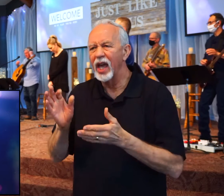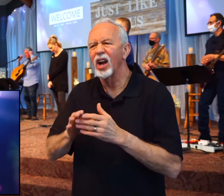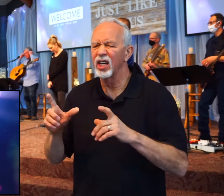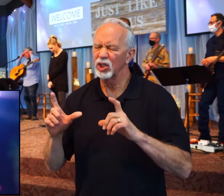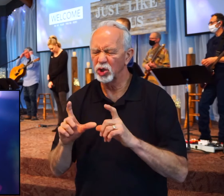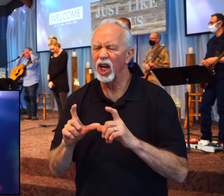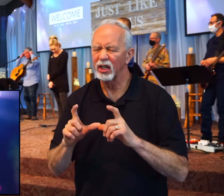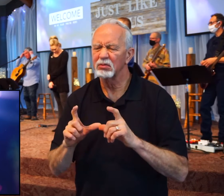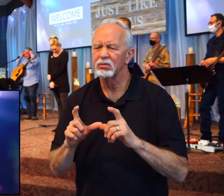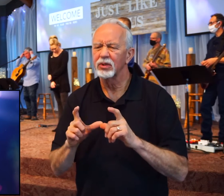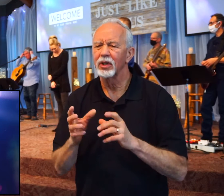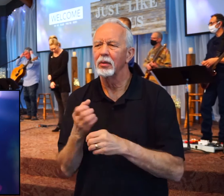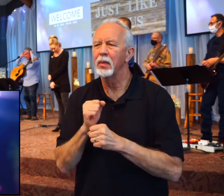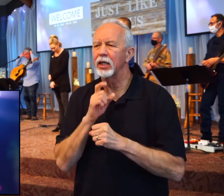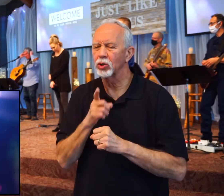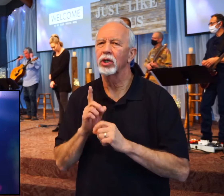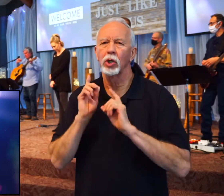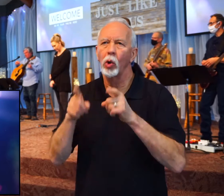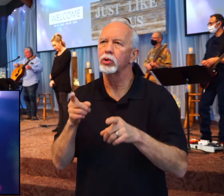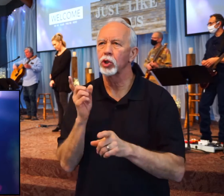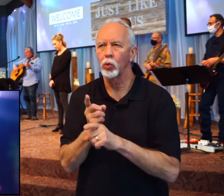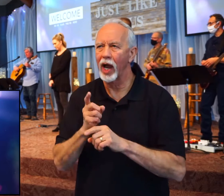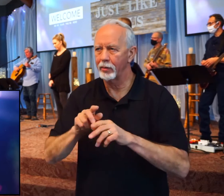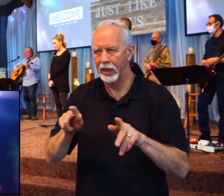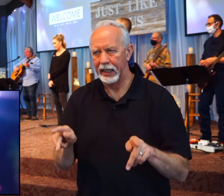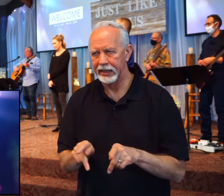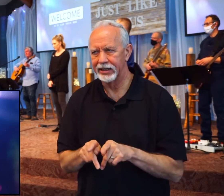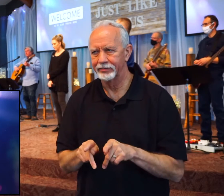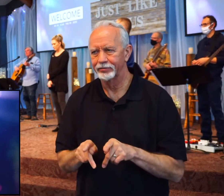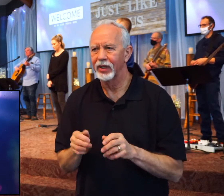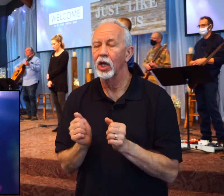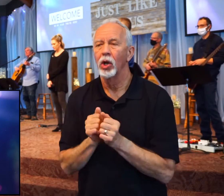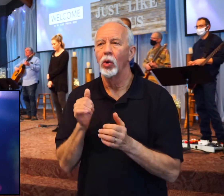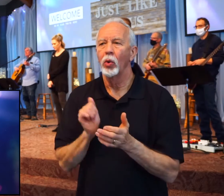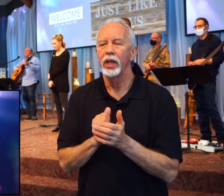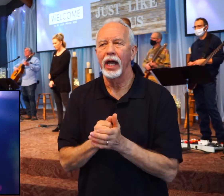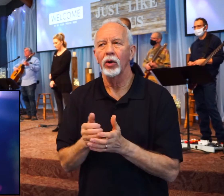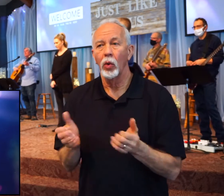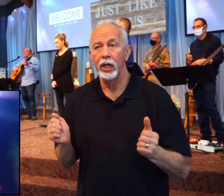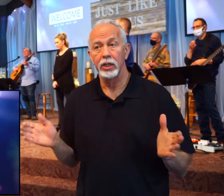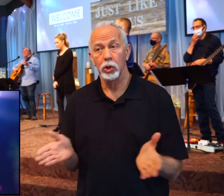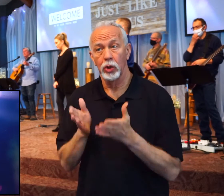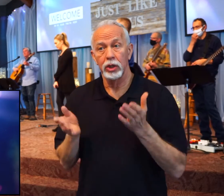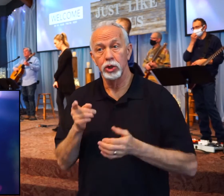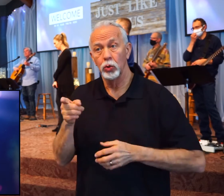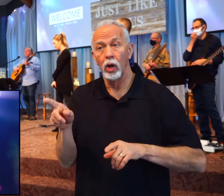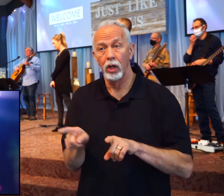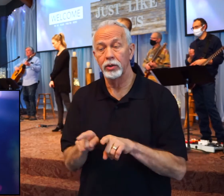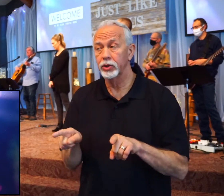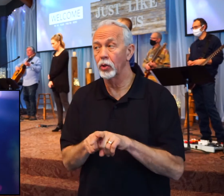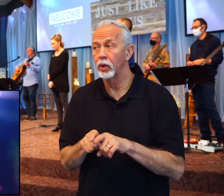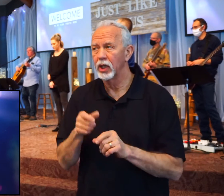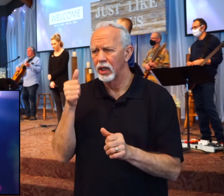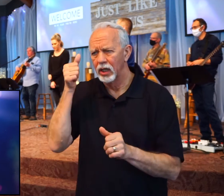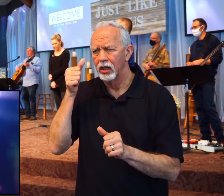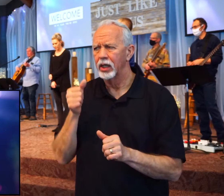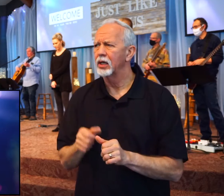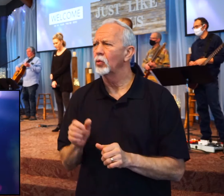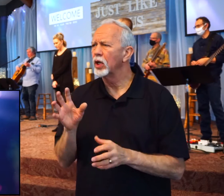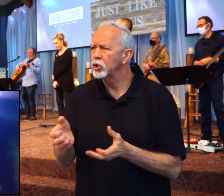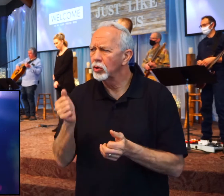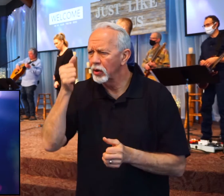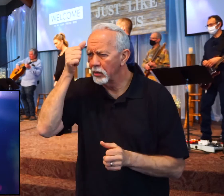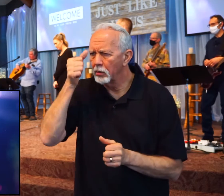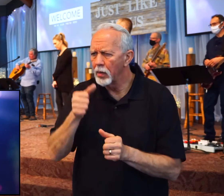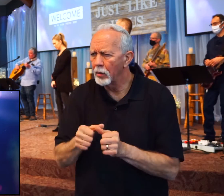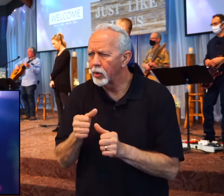well, and we'll make sure it goes to the right place. Along with that, we just want to encourage you also and remind you of ways that you can